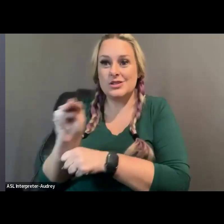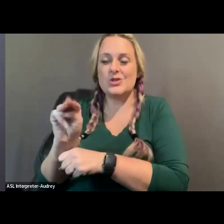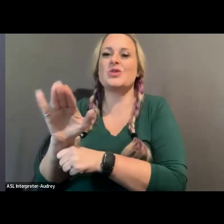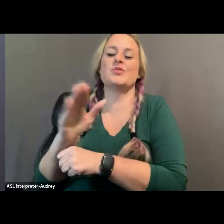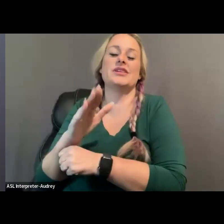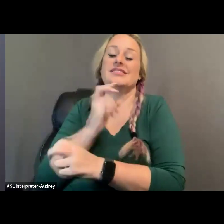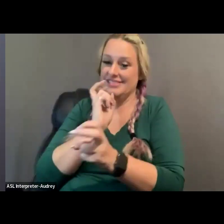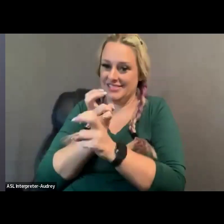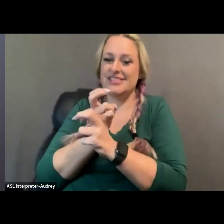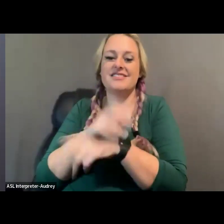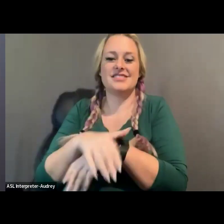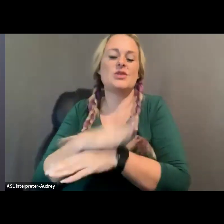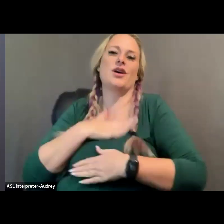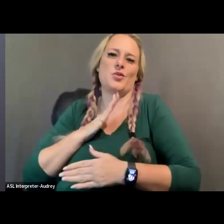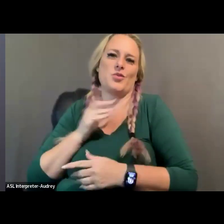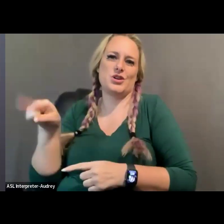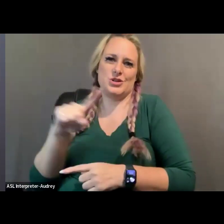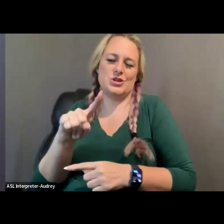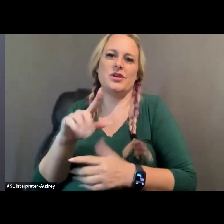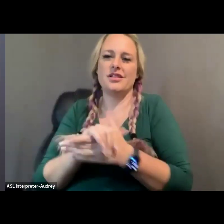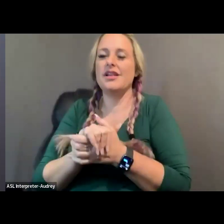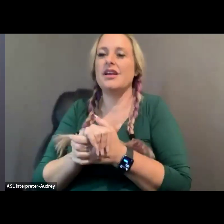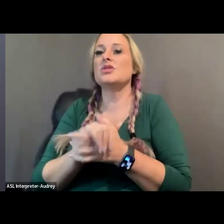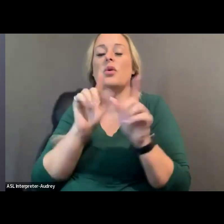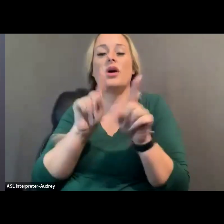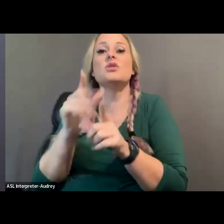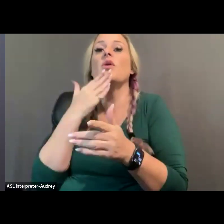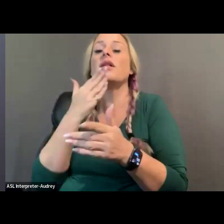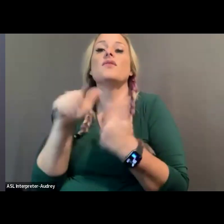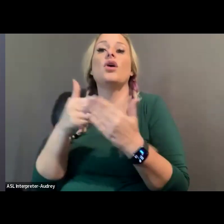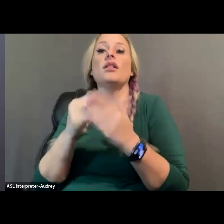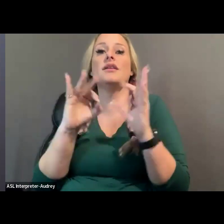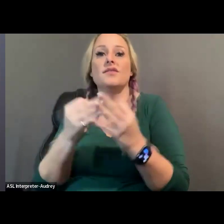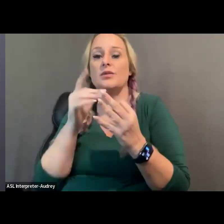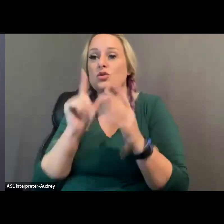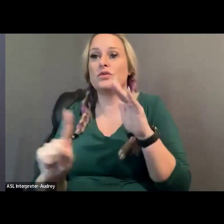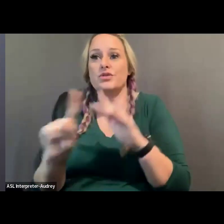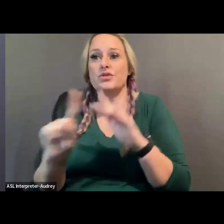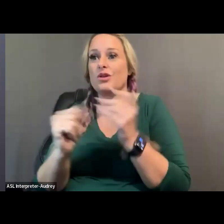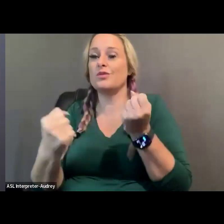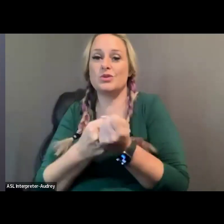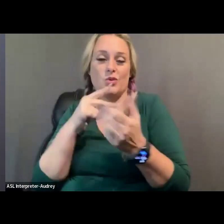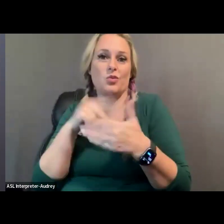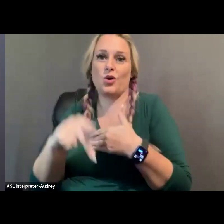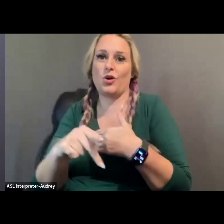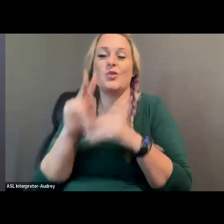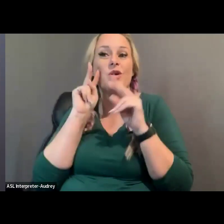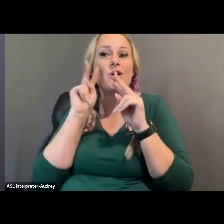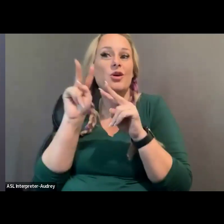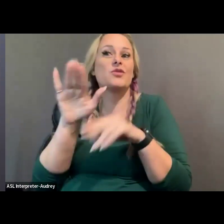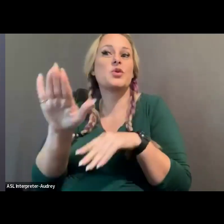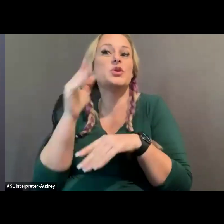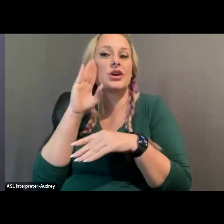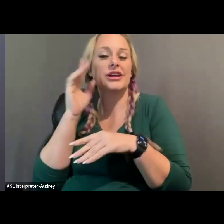hours. I want to say thank you to all the families who are here and supported our program. Again, we look forward to seeing your kids